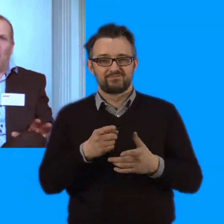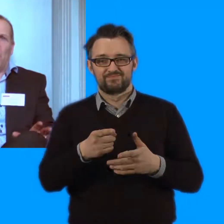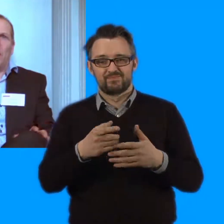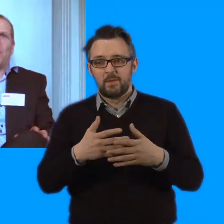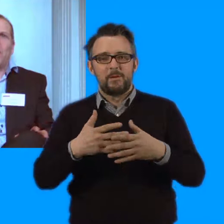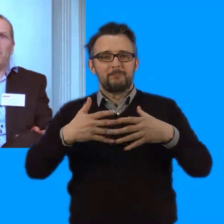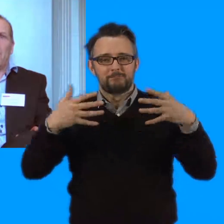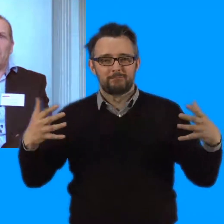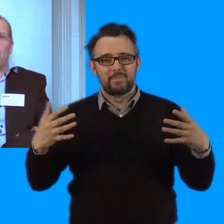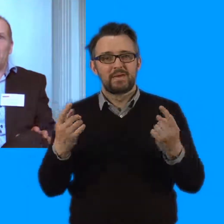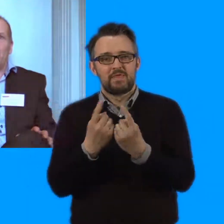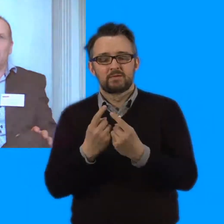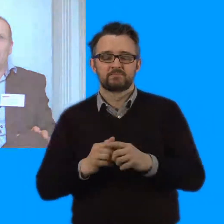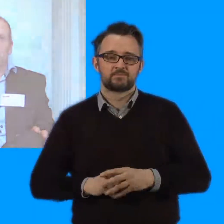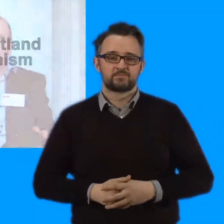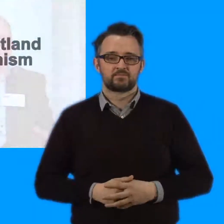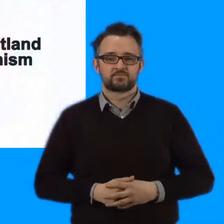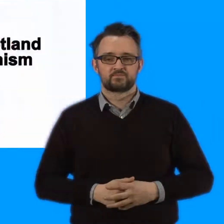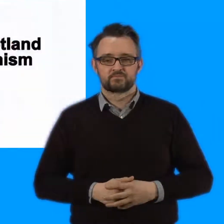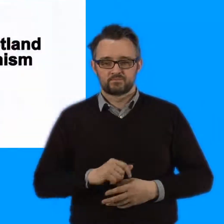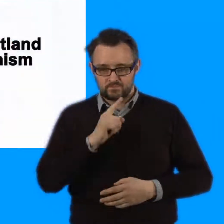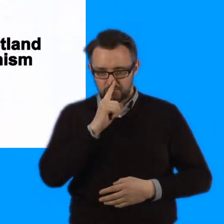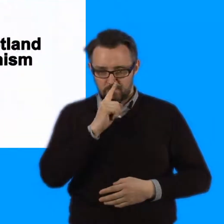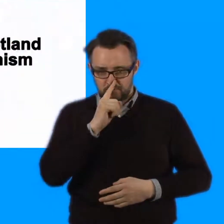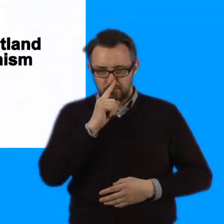bigger, all-encompassing factor, I believe.